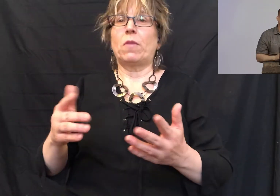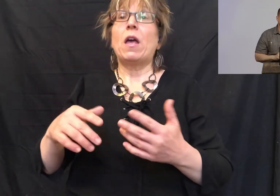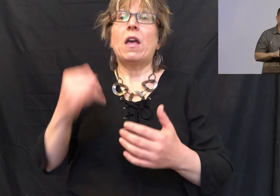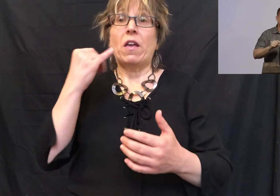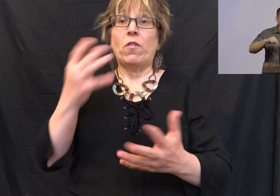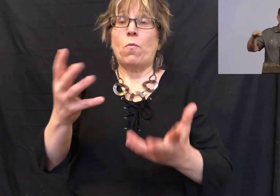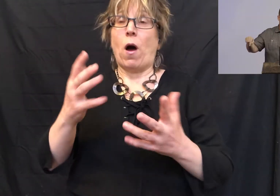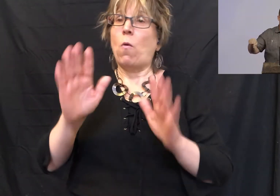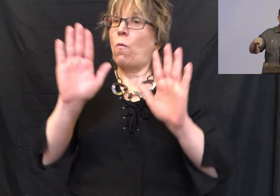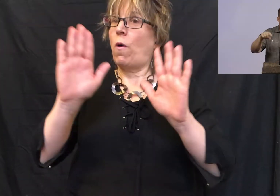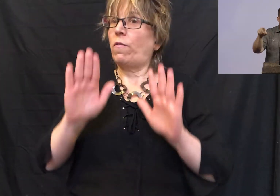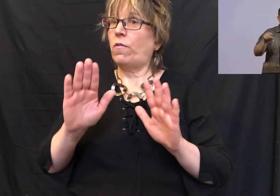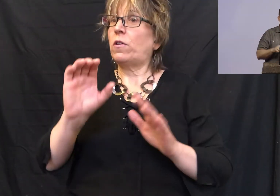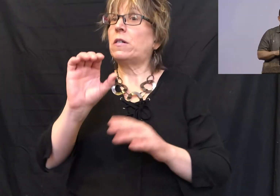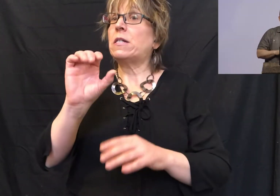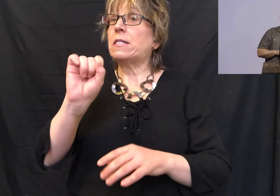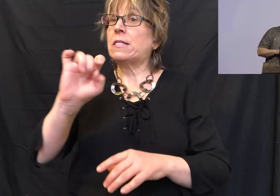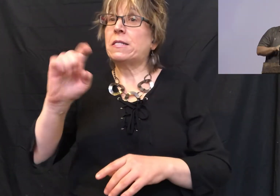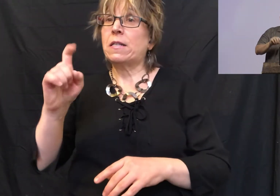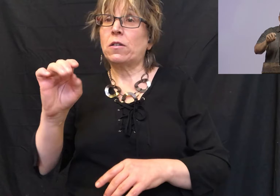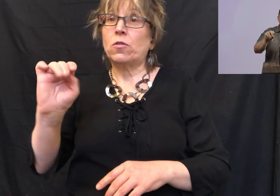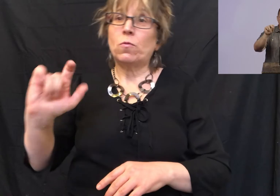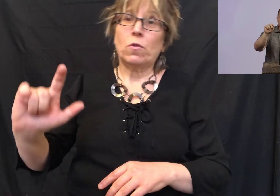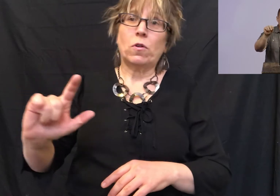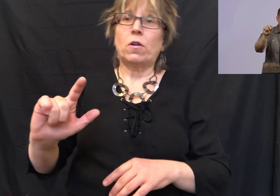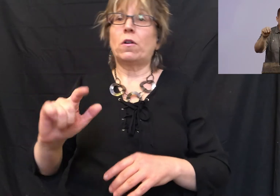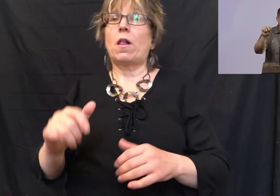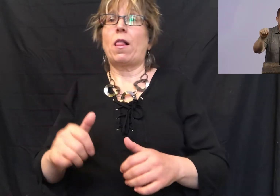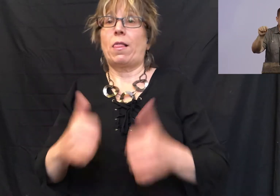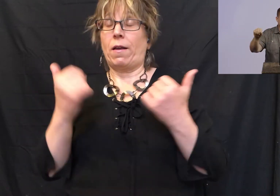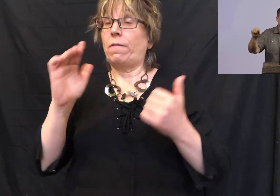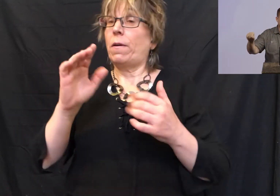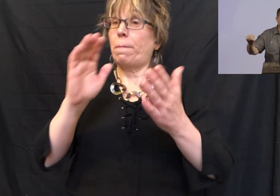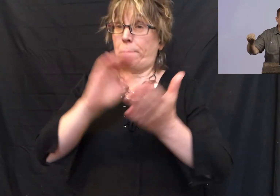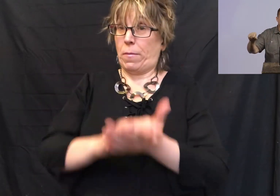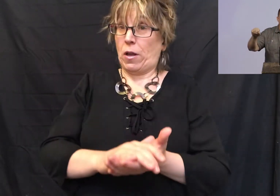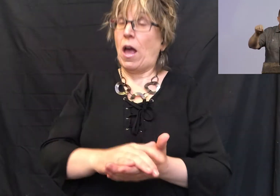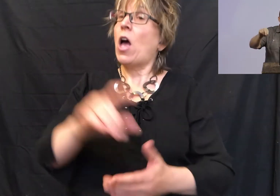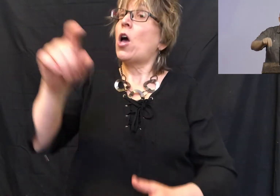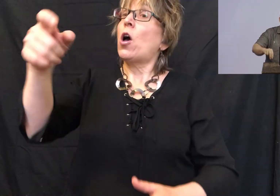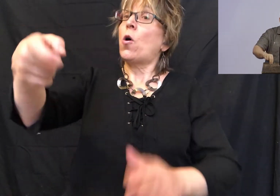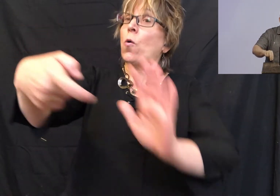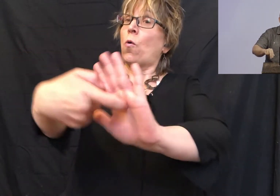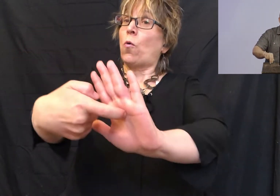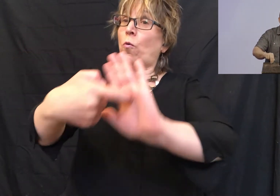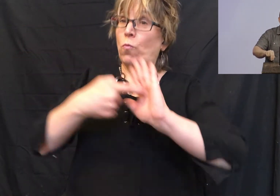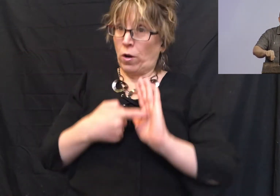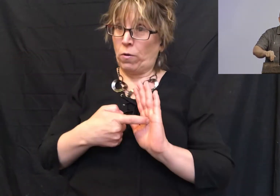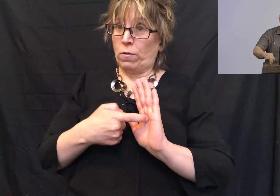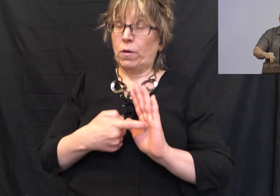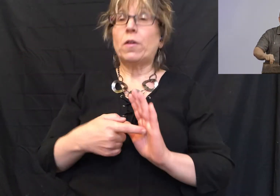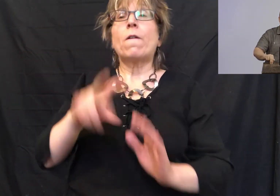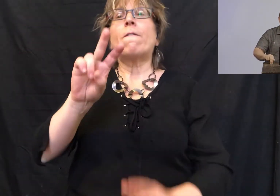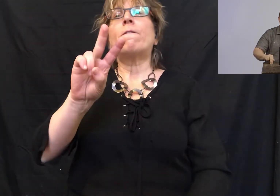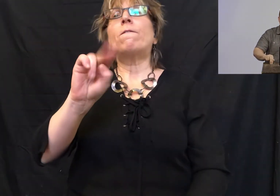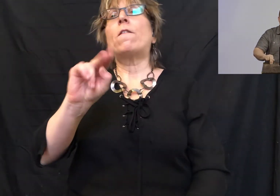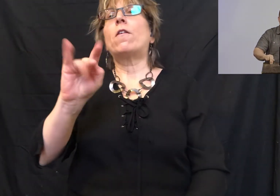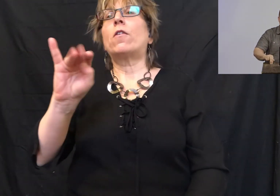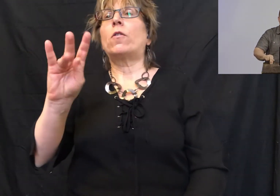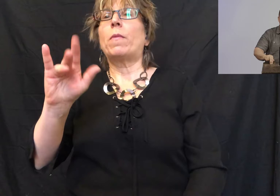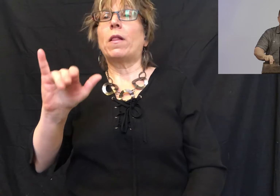sex life in marriage, I'm talking to married couples. If you want a great sex life in marriage, you have to have